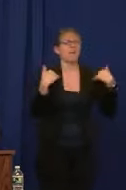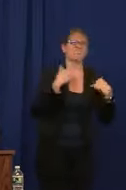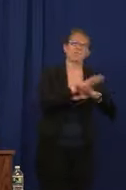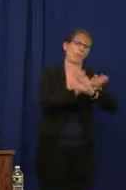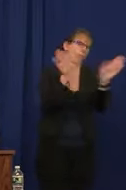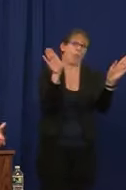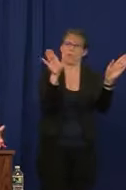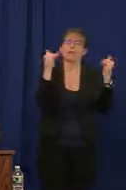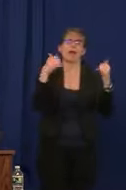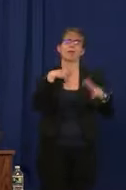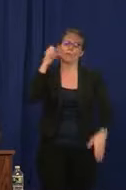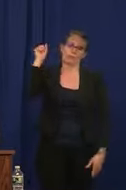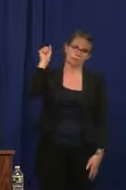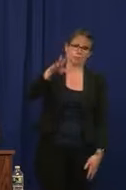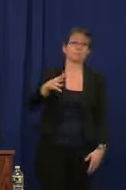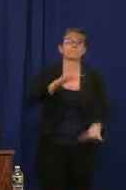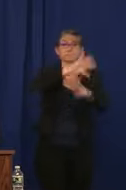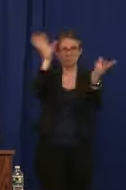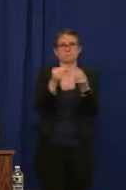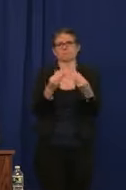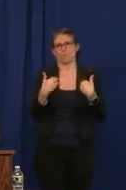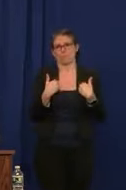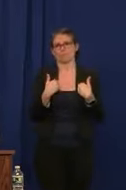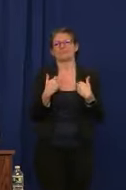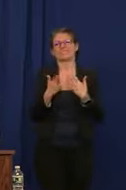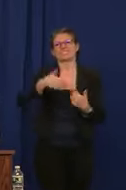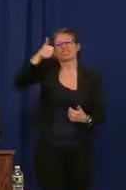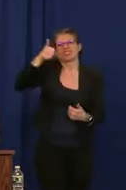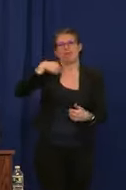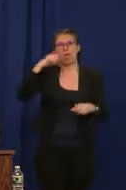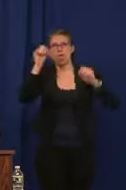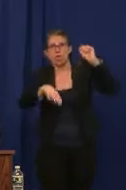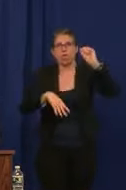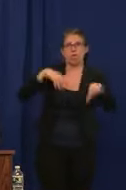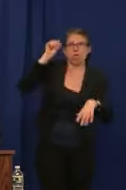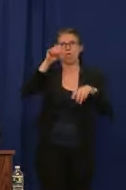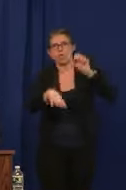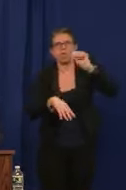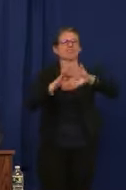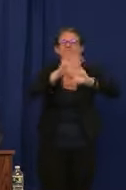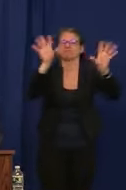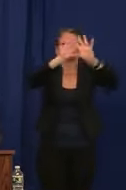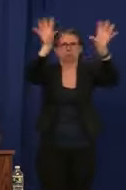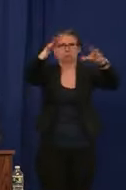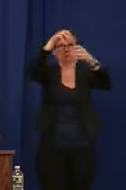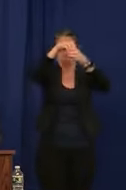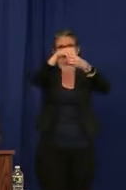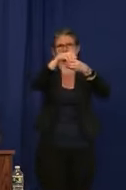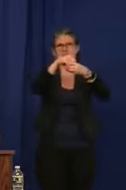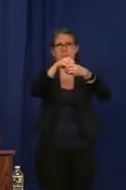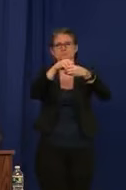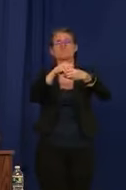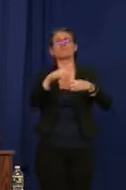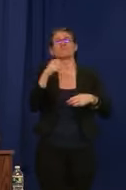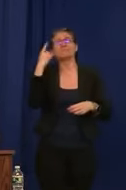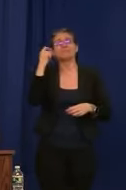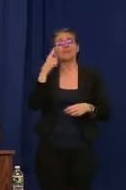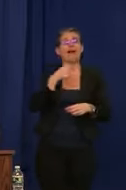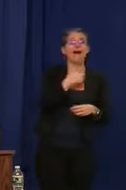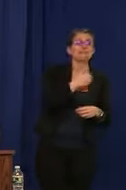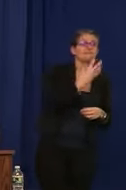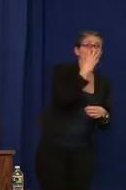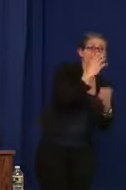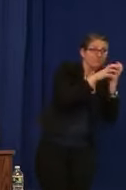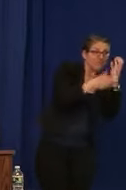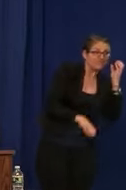This is pursuant to a change in the way the federal government is tracking these as well. So again, going forward, I'll just be reporting